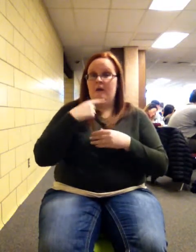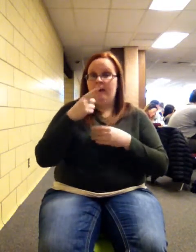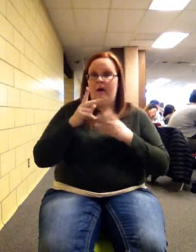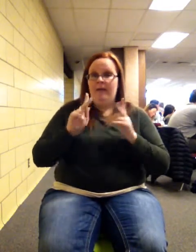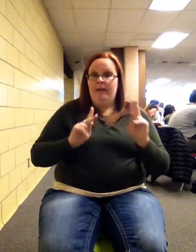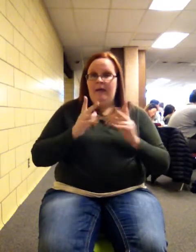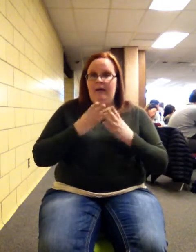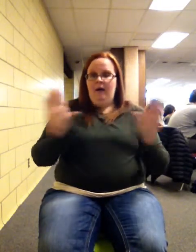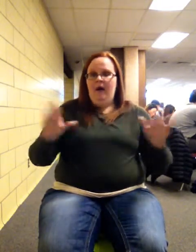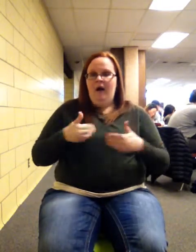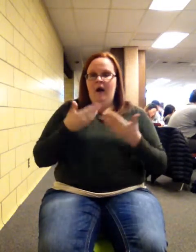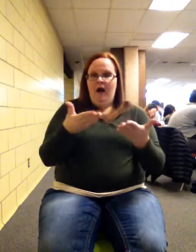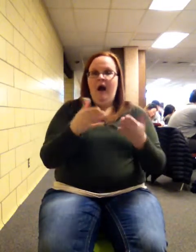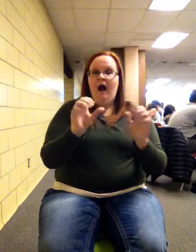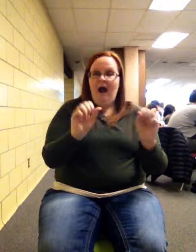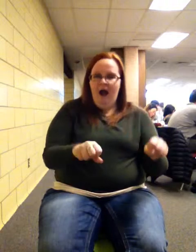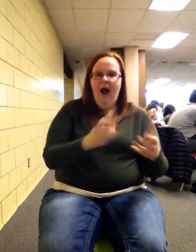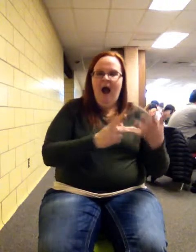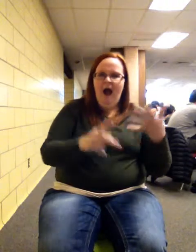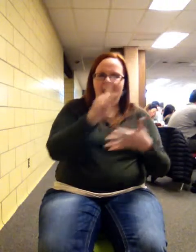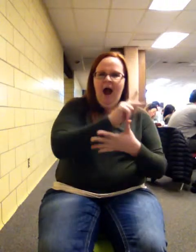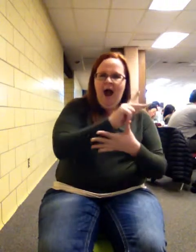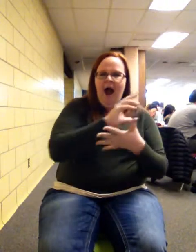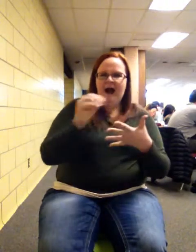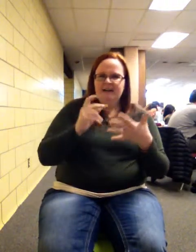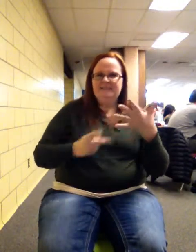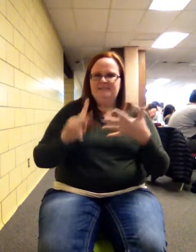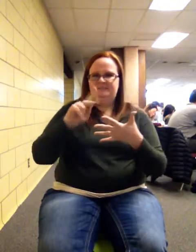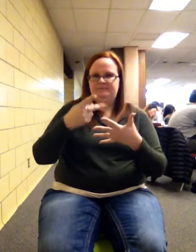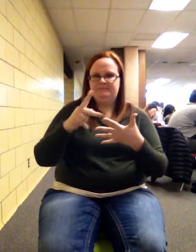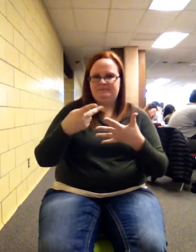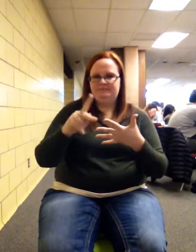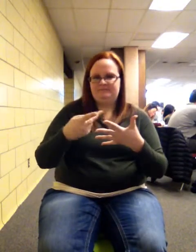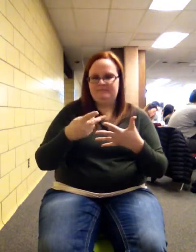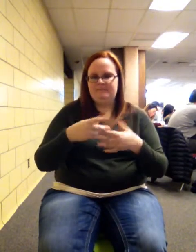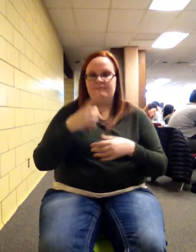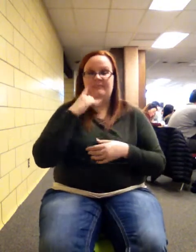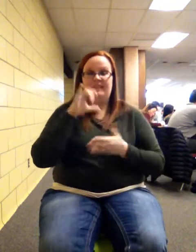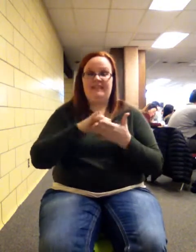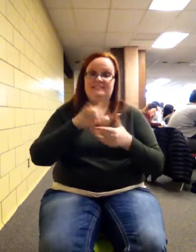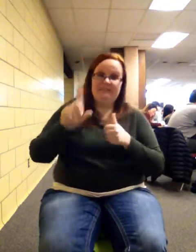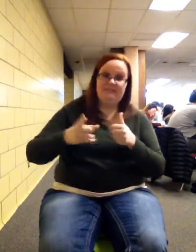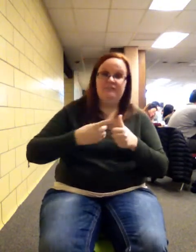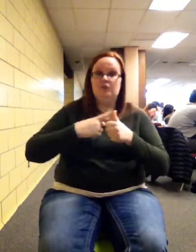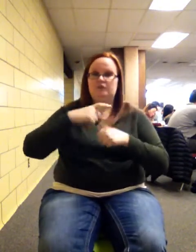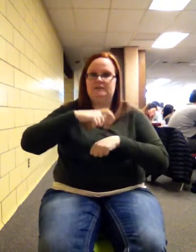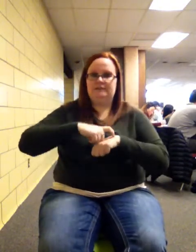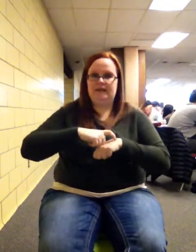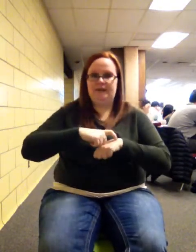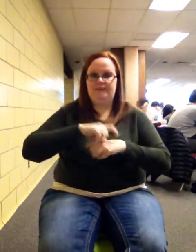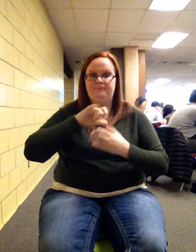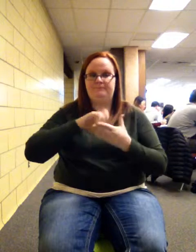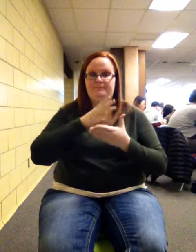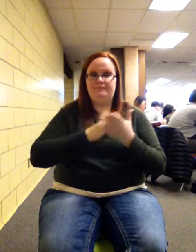primary and secondary market transactions. Because once again, that's the first time that some of these